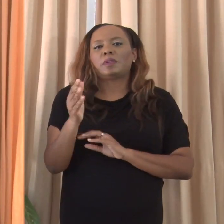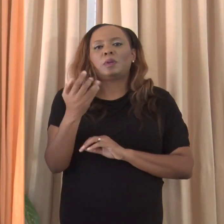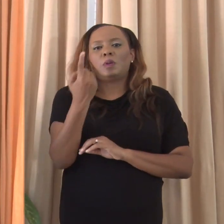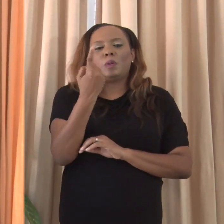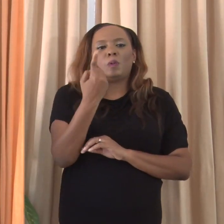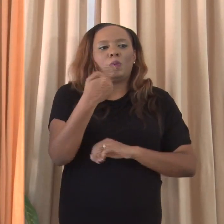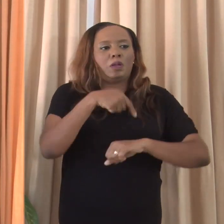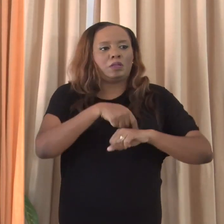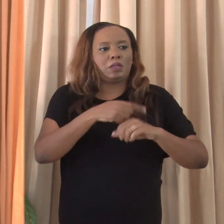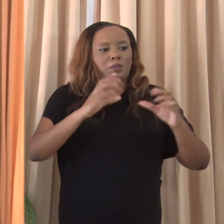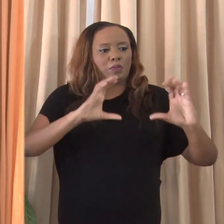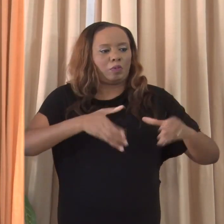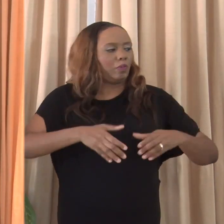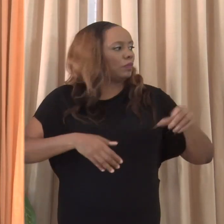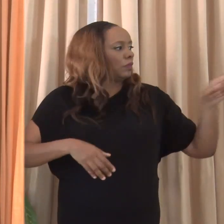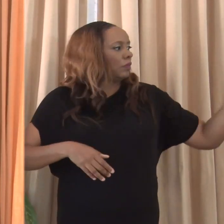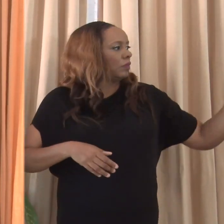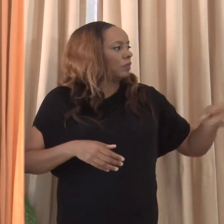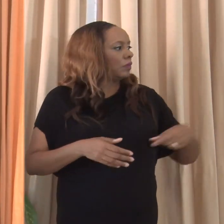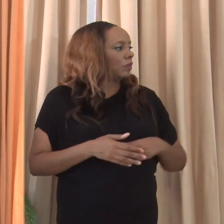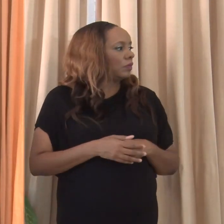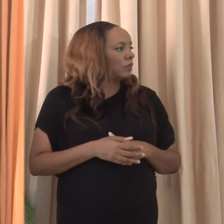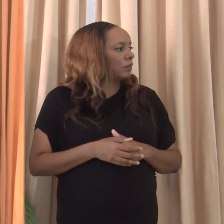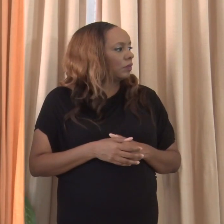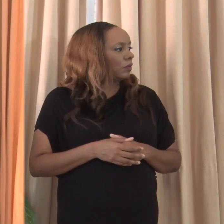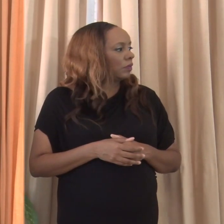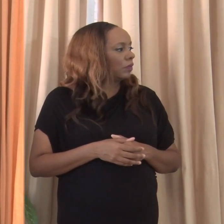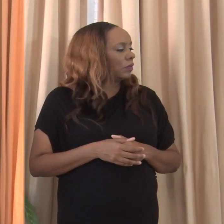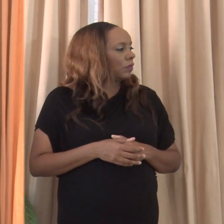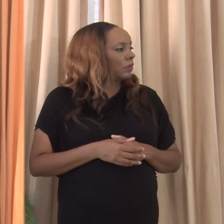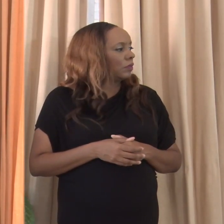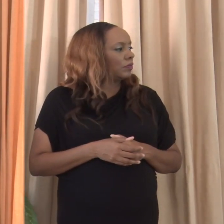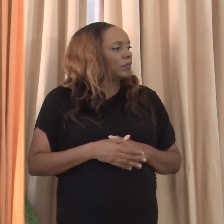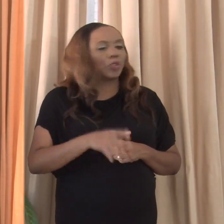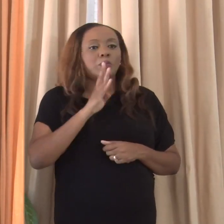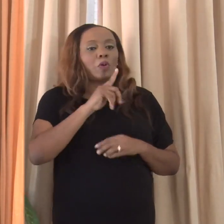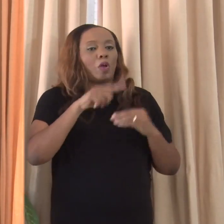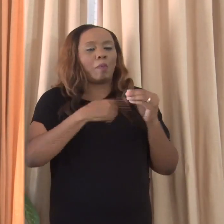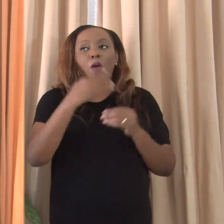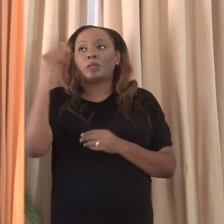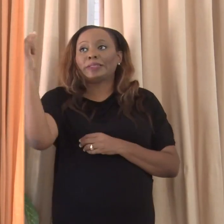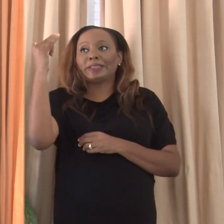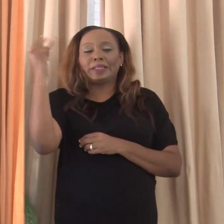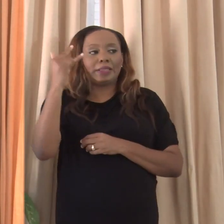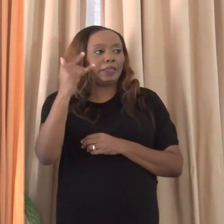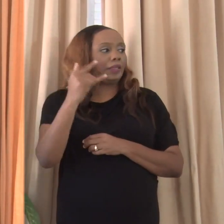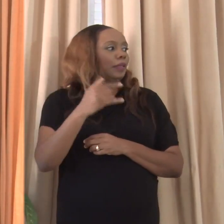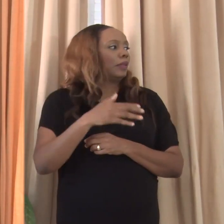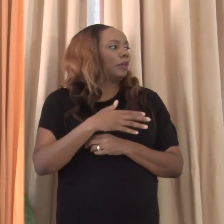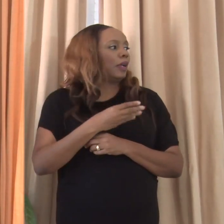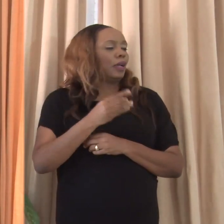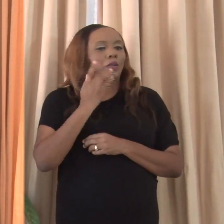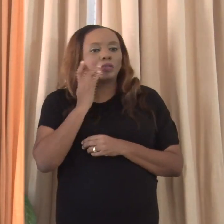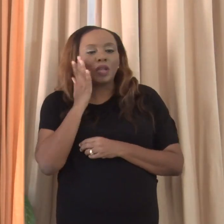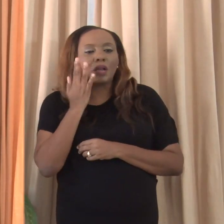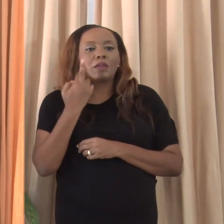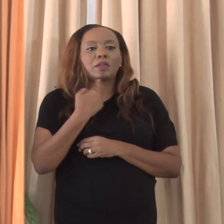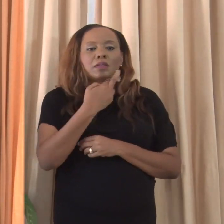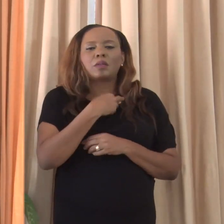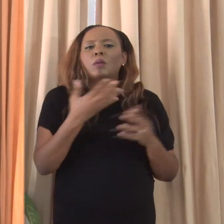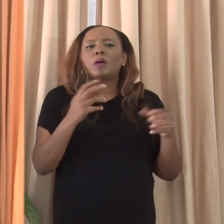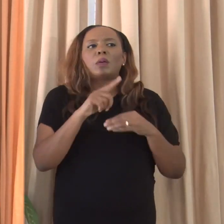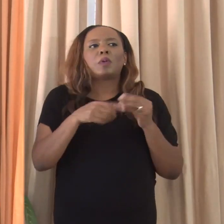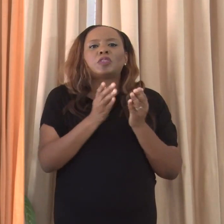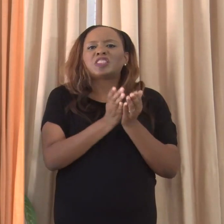time. Are there any other vessels coming in? Because you spoke about air and restaurants and hotels. What about